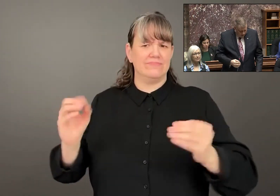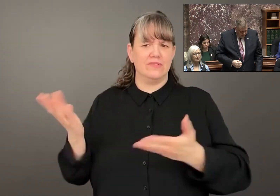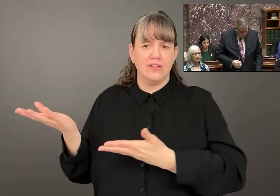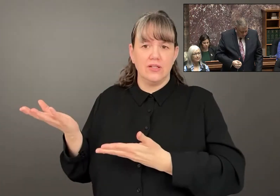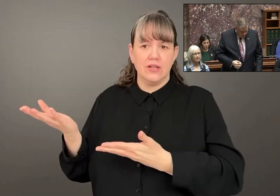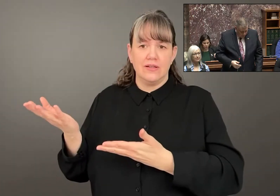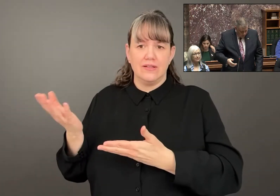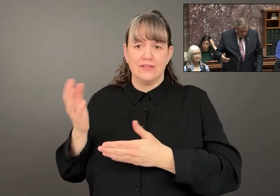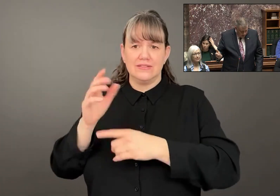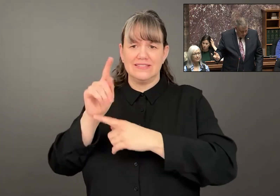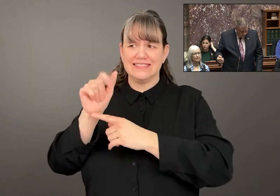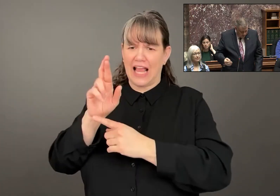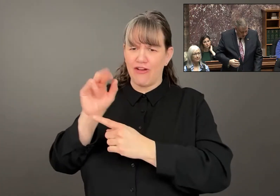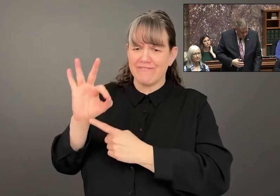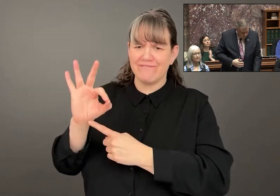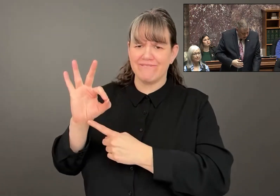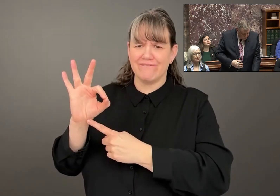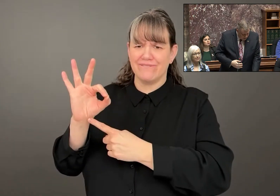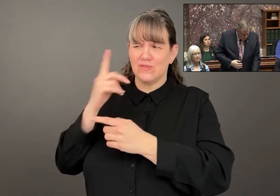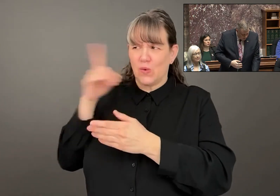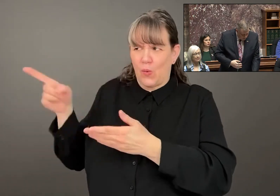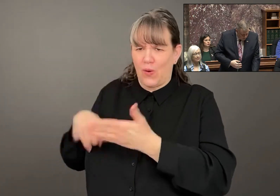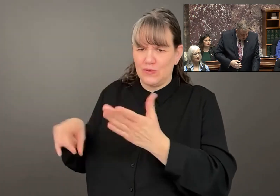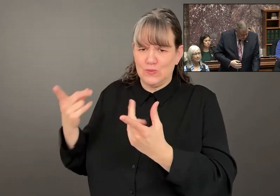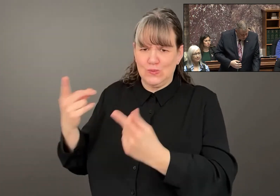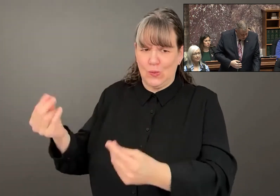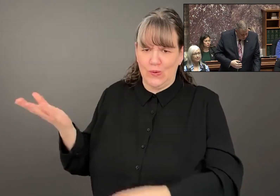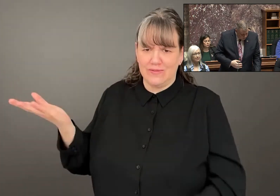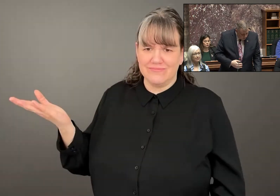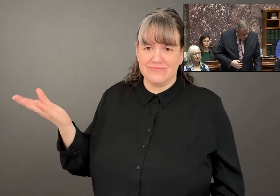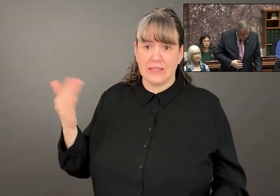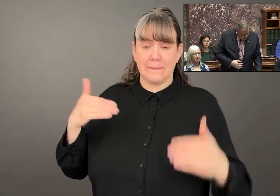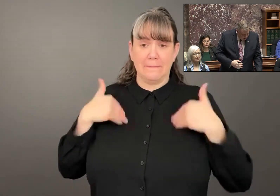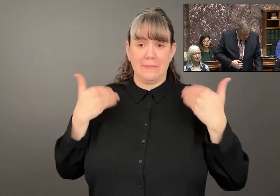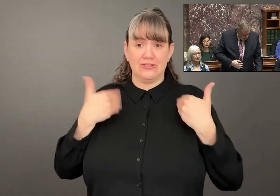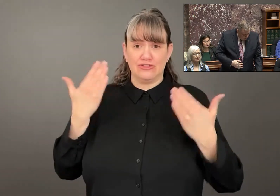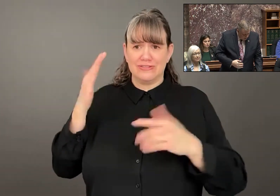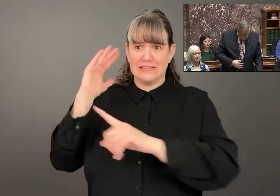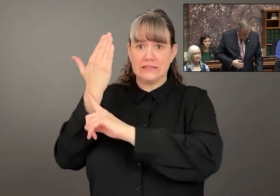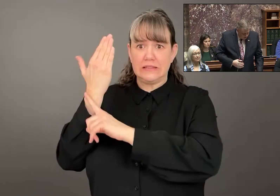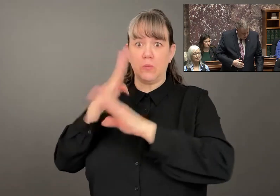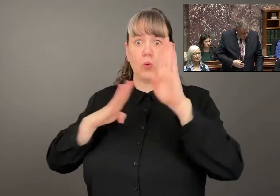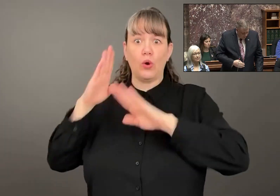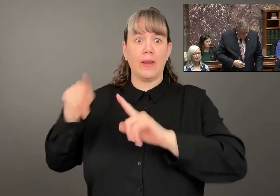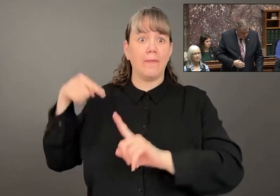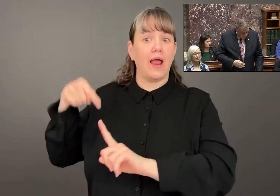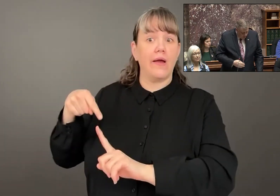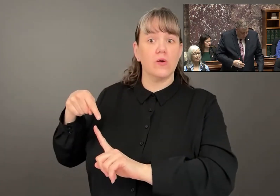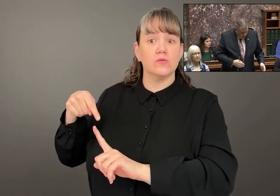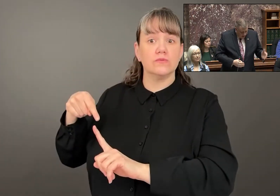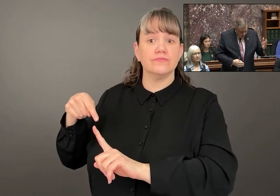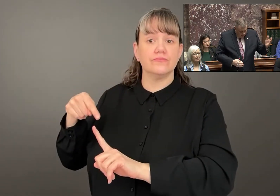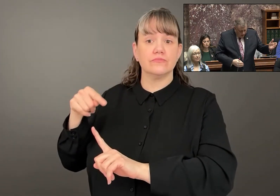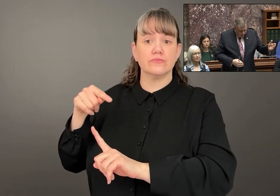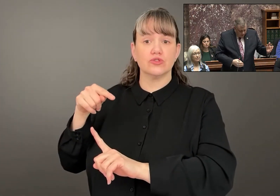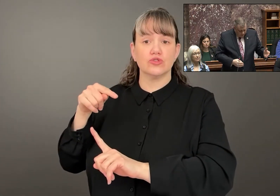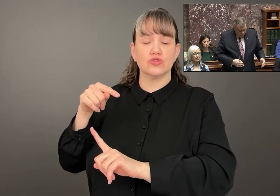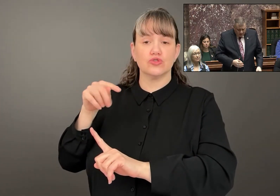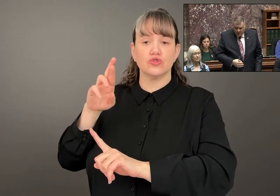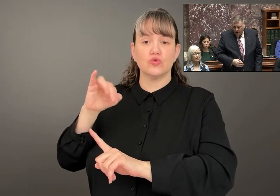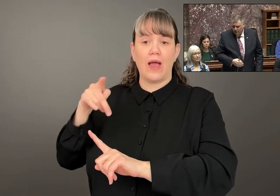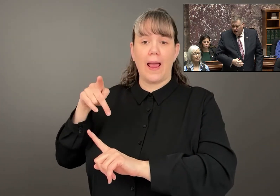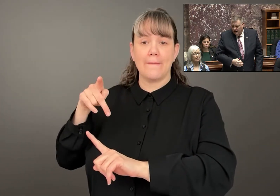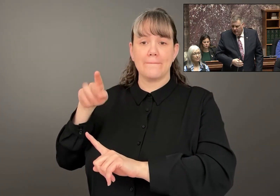all-star team seems to be more worried about the state of triplex construction in Oak Bay than dealing with the tariff issue. And now we have